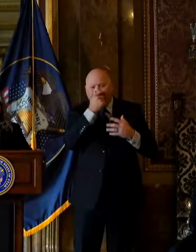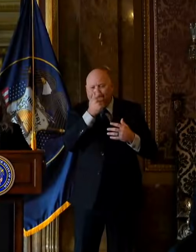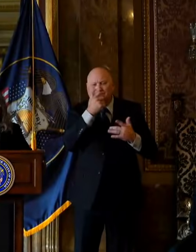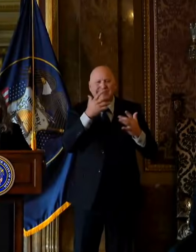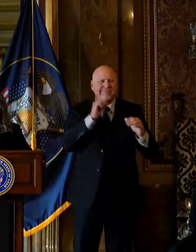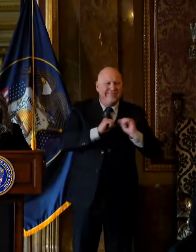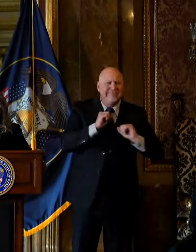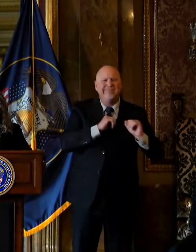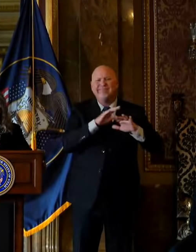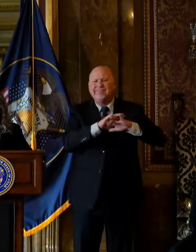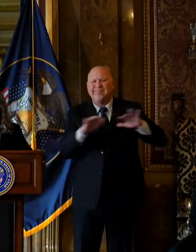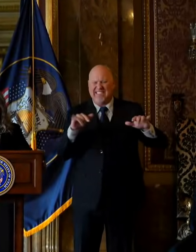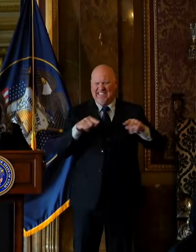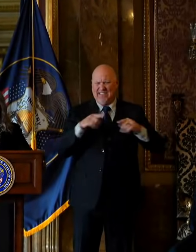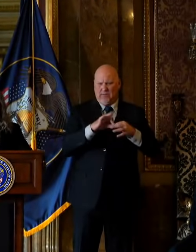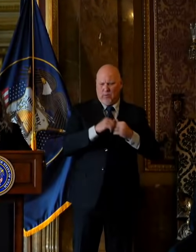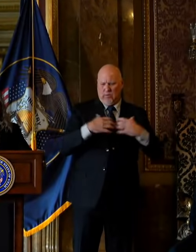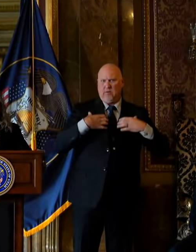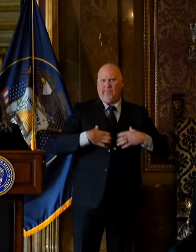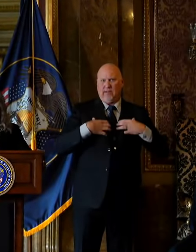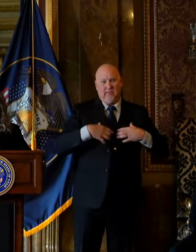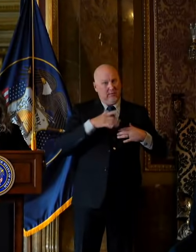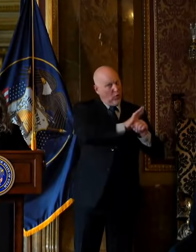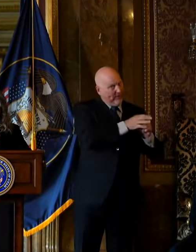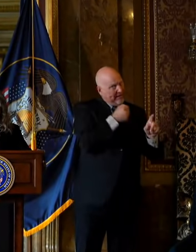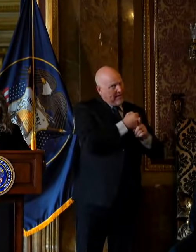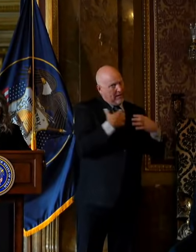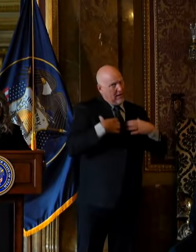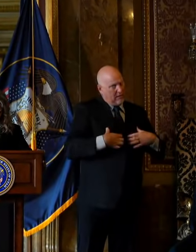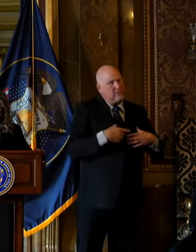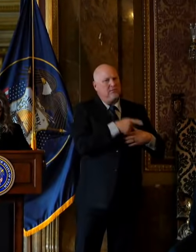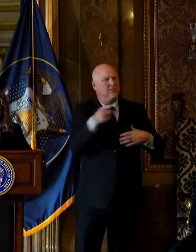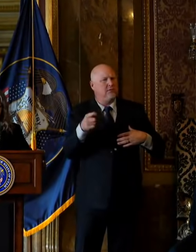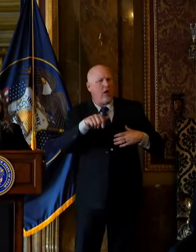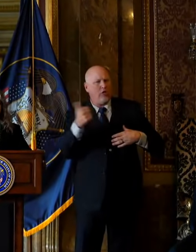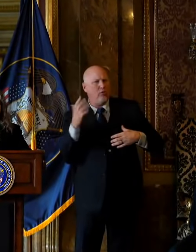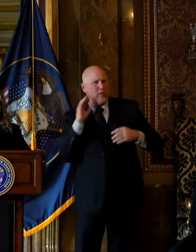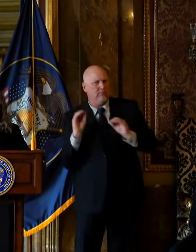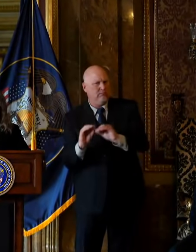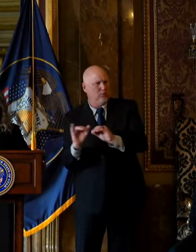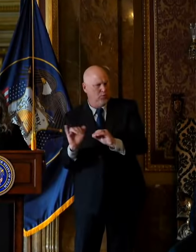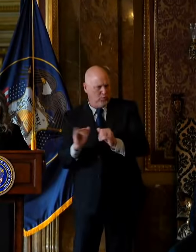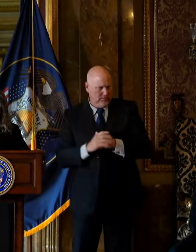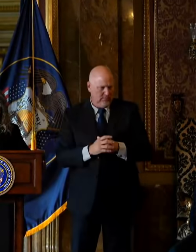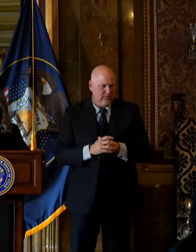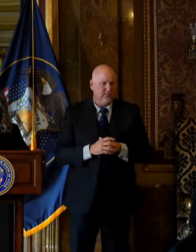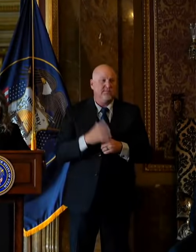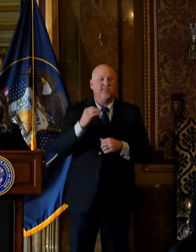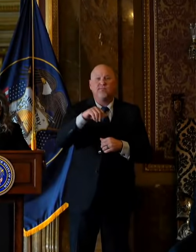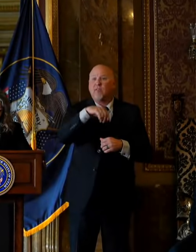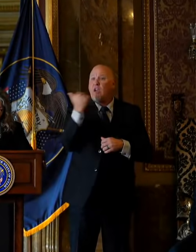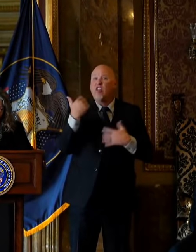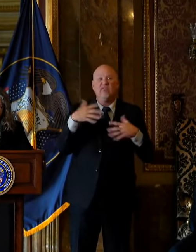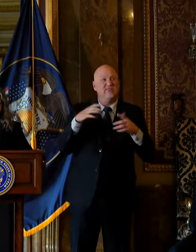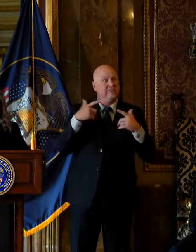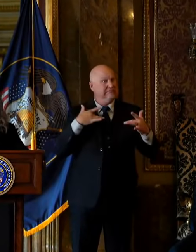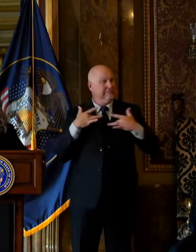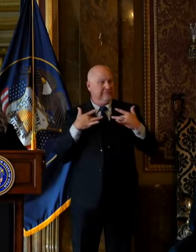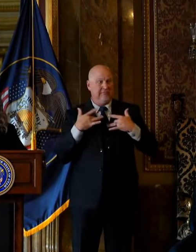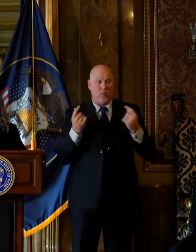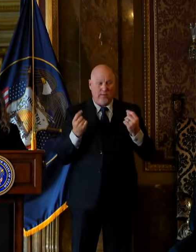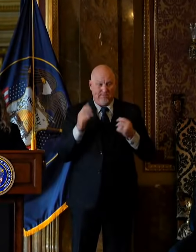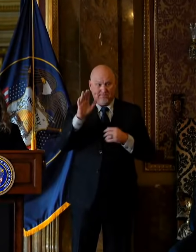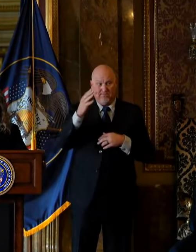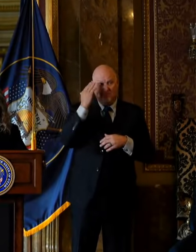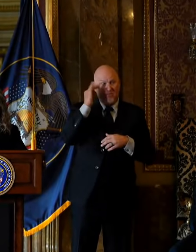to my own heart. The first is COVID-19 nursing home outbreaks. The second is the current hospital surge. And the